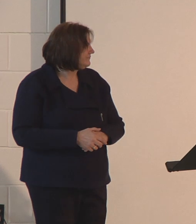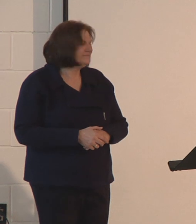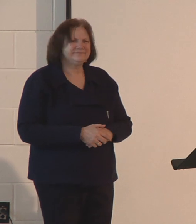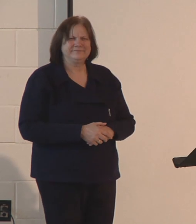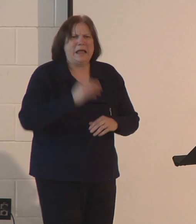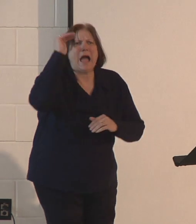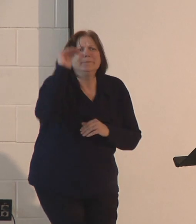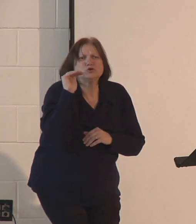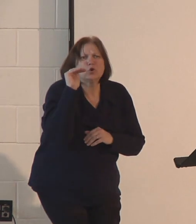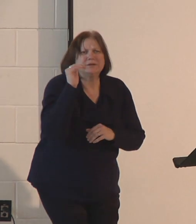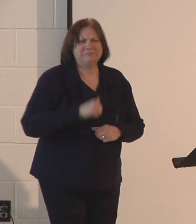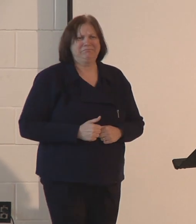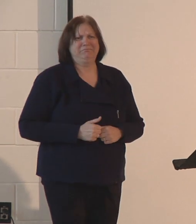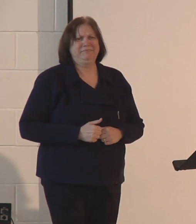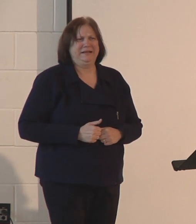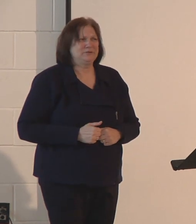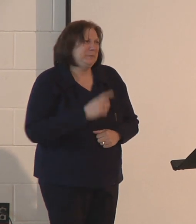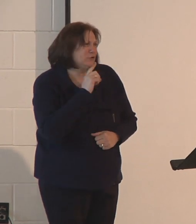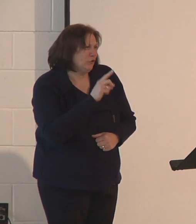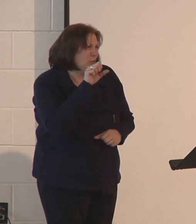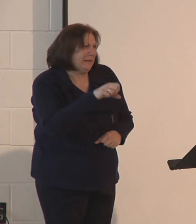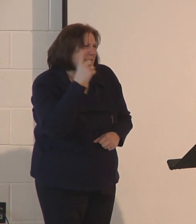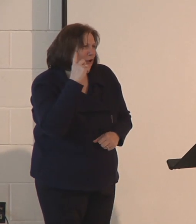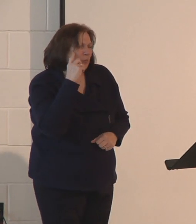I'm short, so I want to make sure that you can hear me.